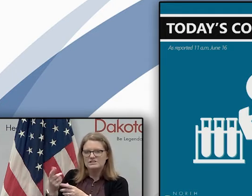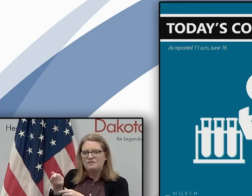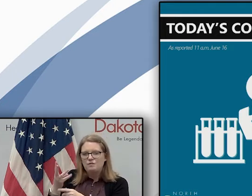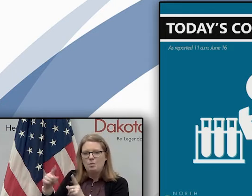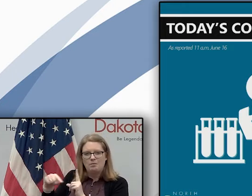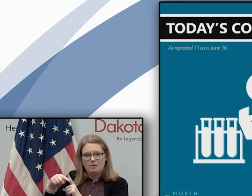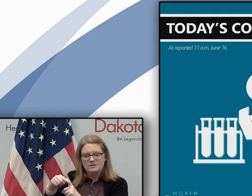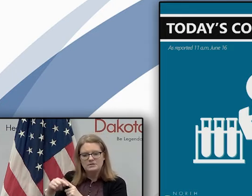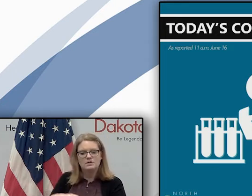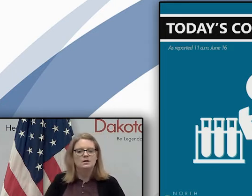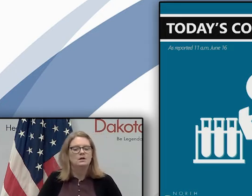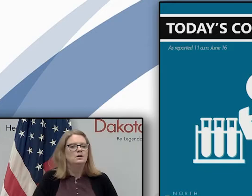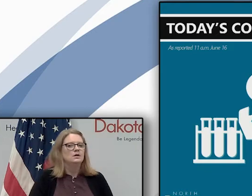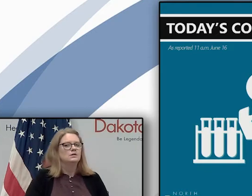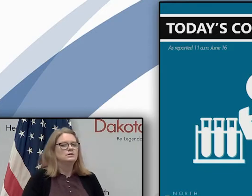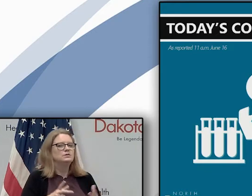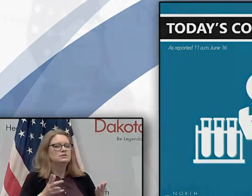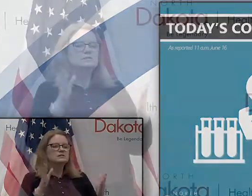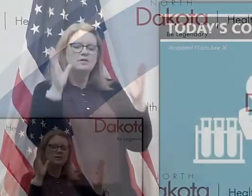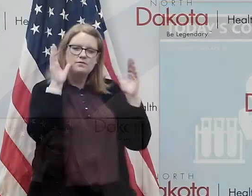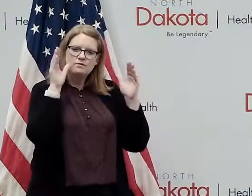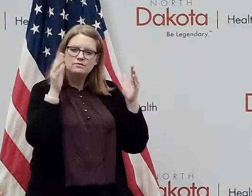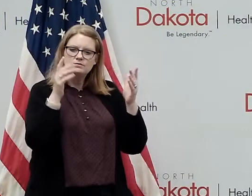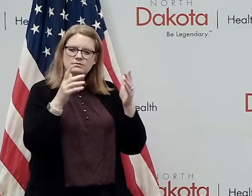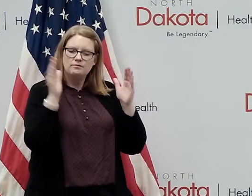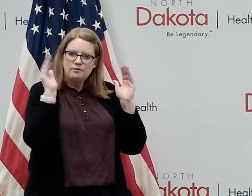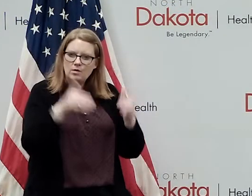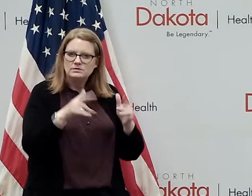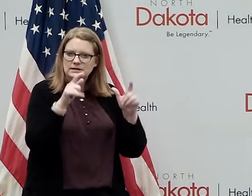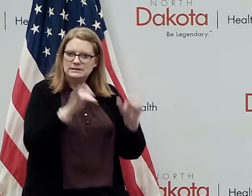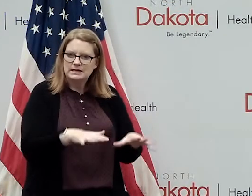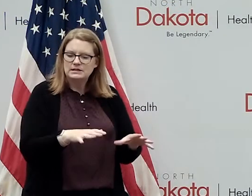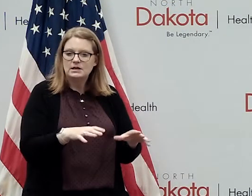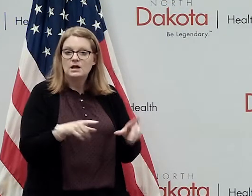on testing to make sure that we're going back